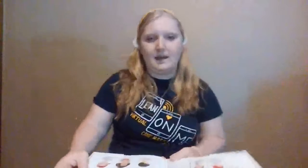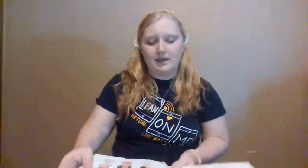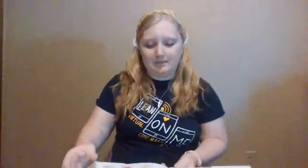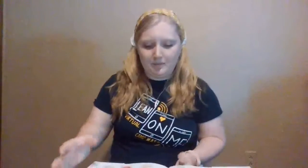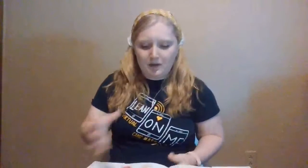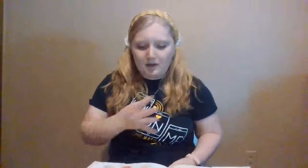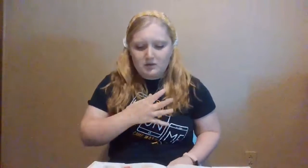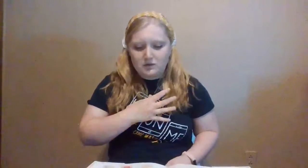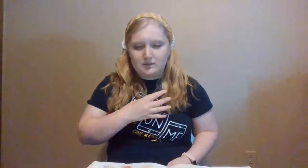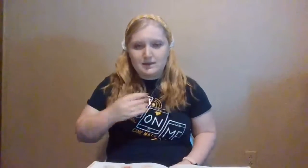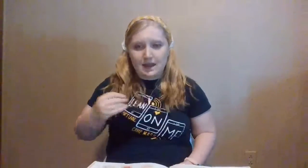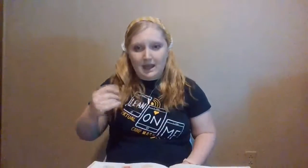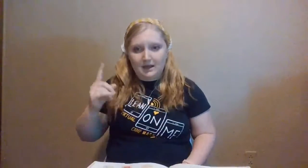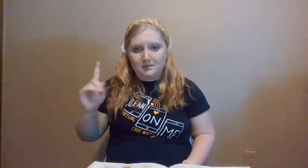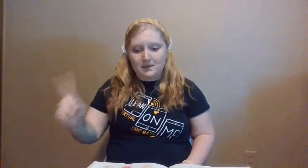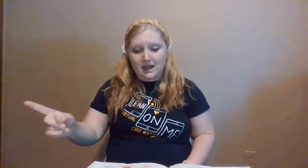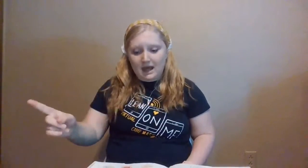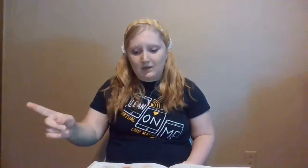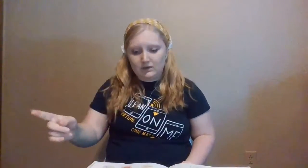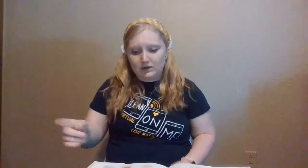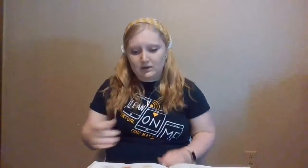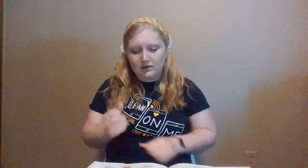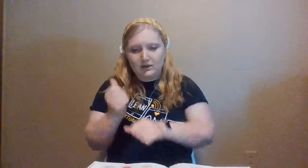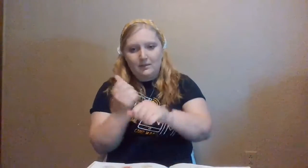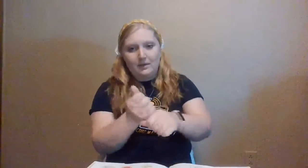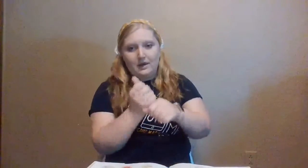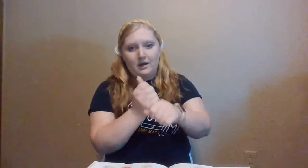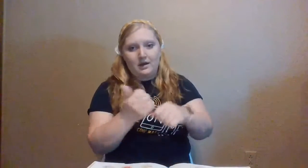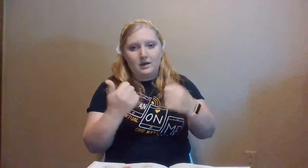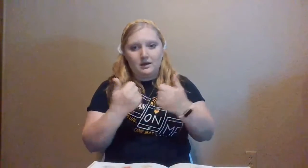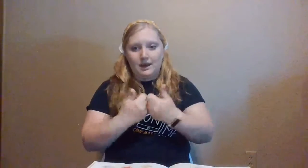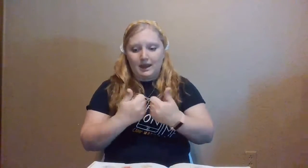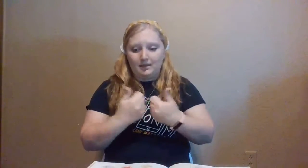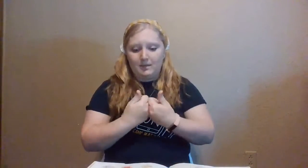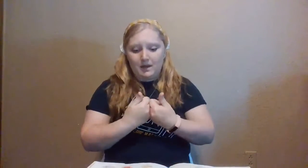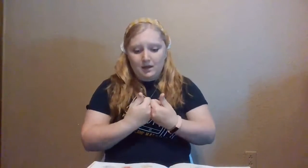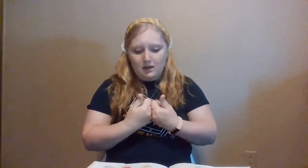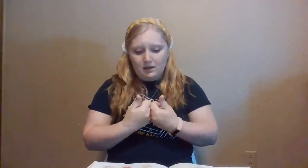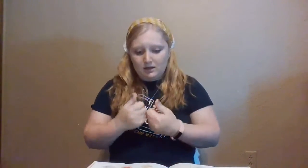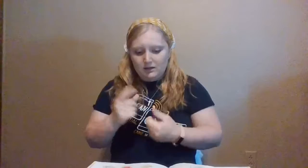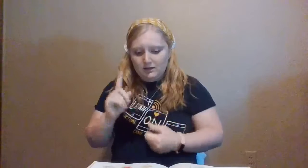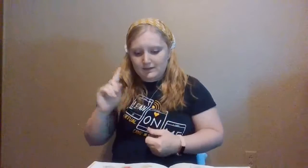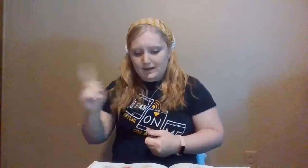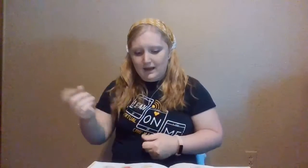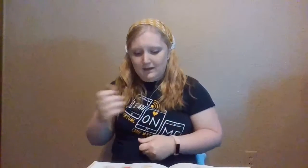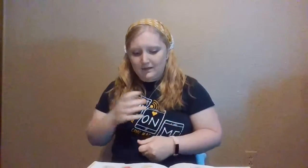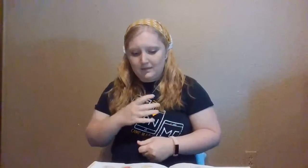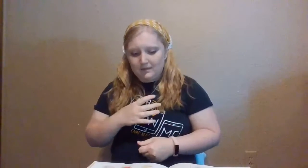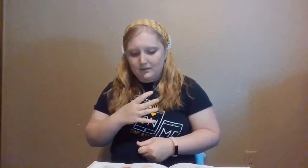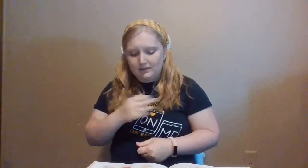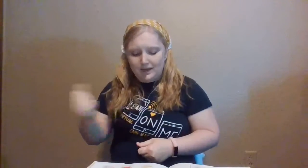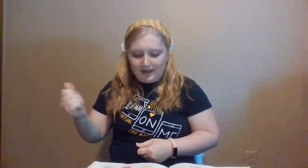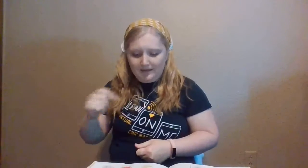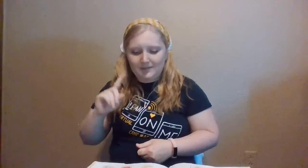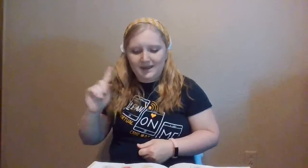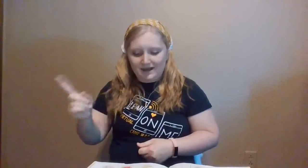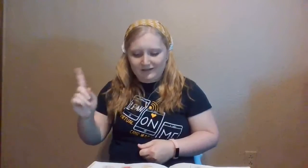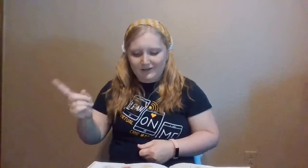together. So take me out to the ball game. Take me out to